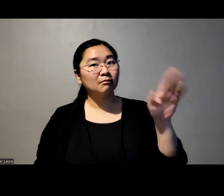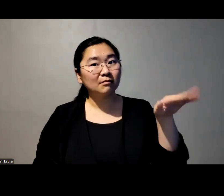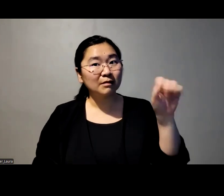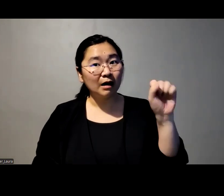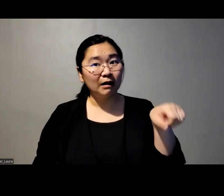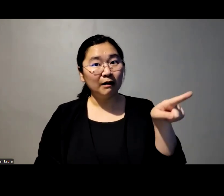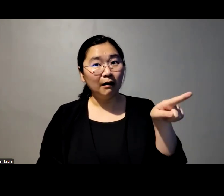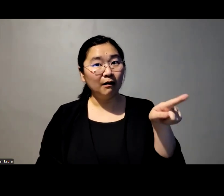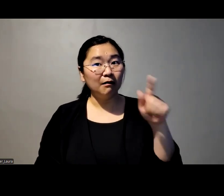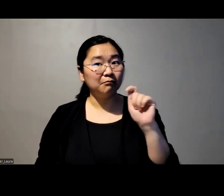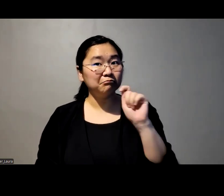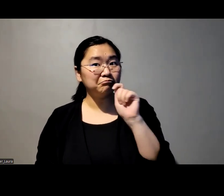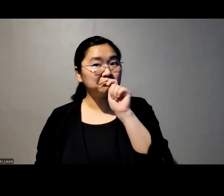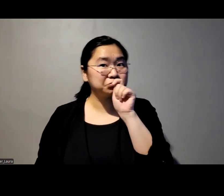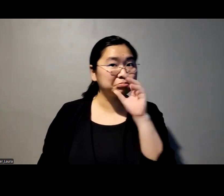Samuel, your wrap up, please.